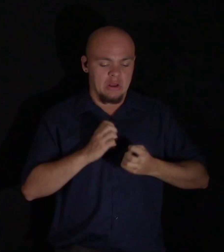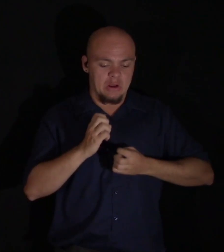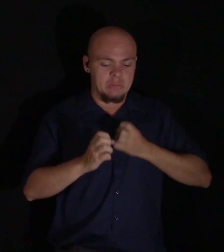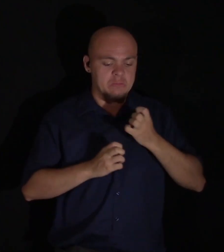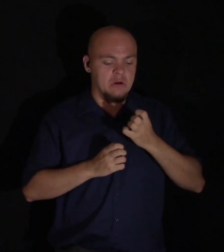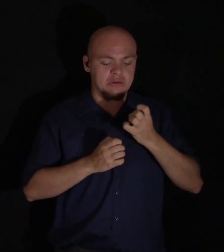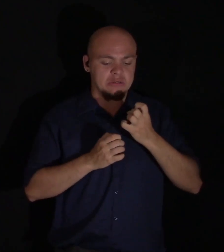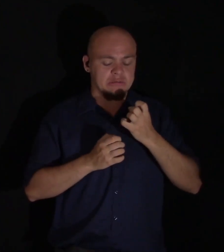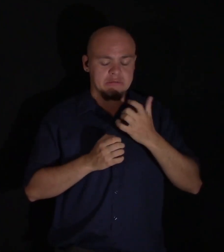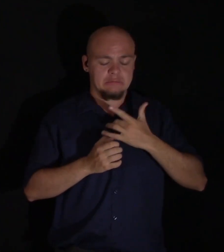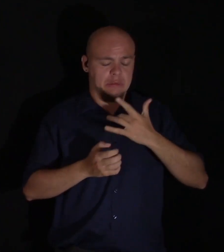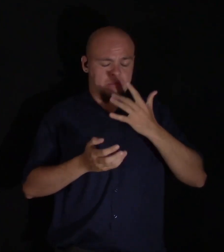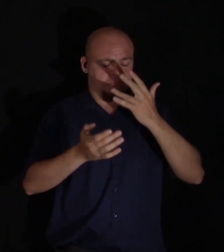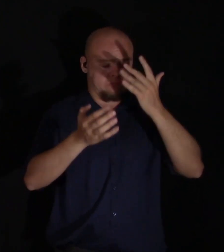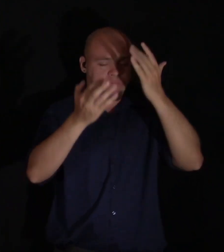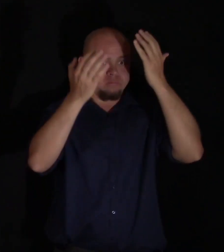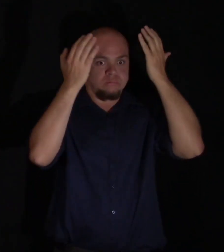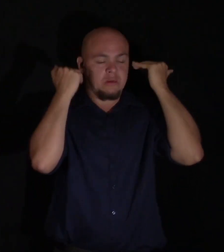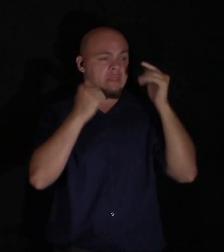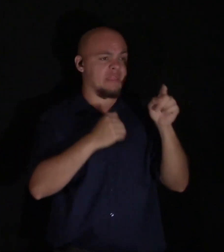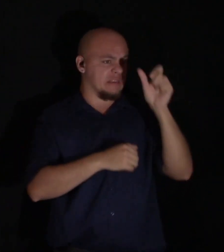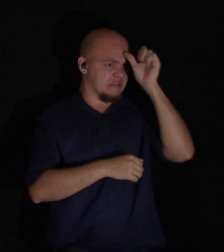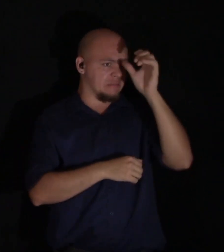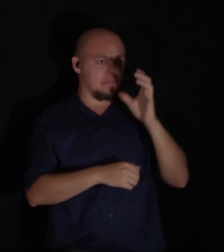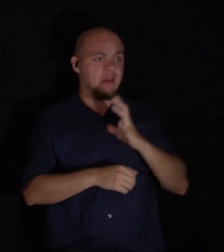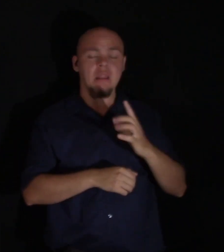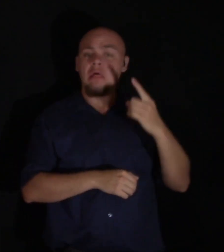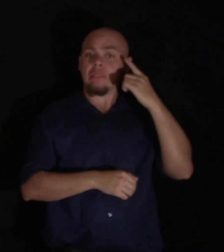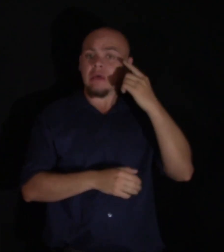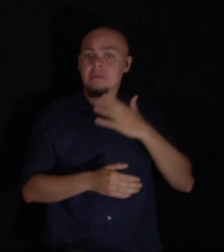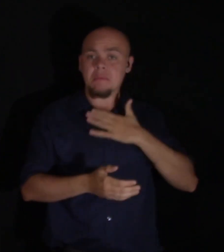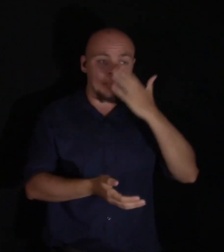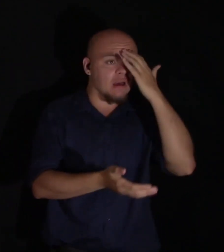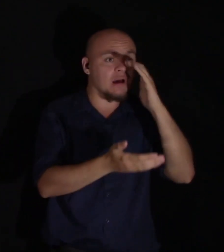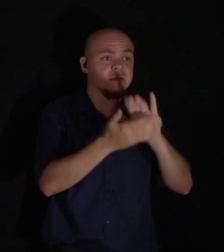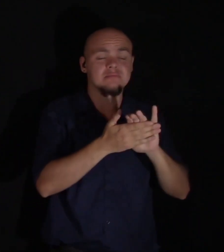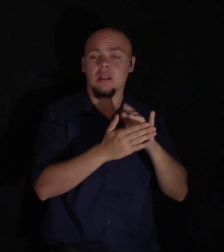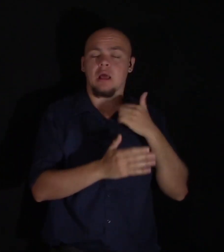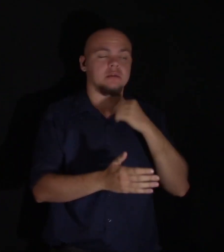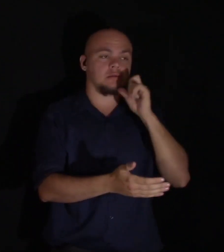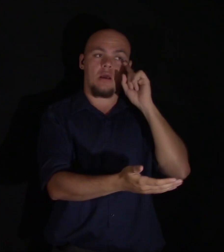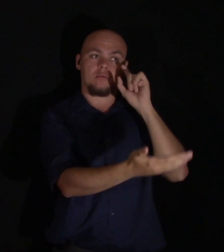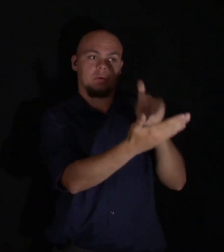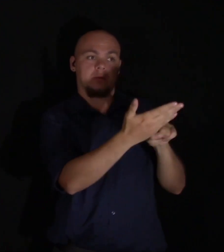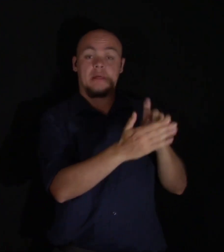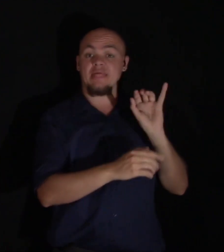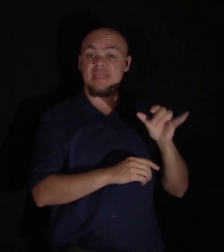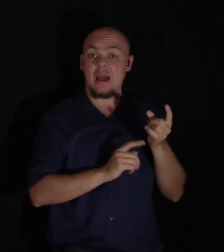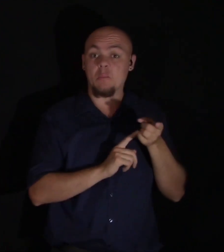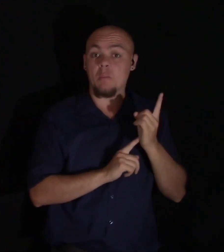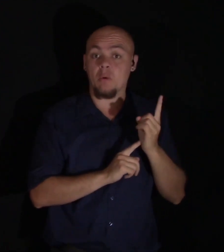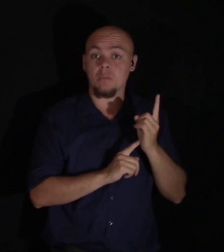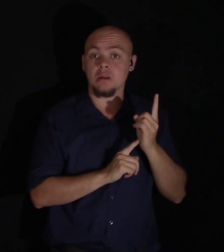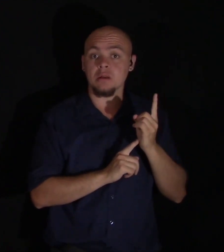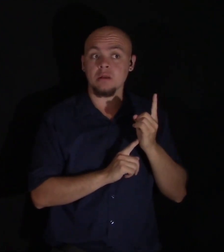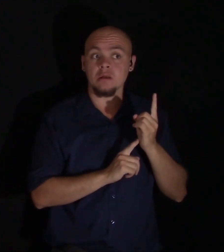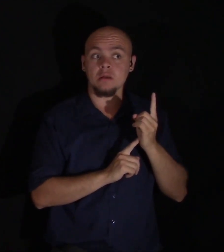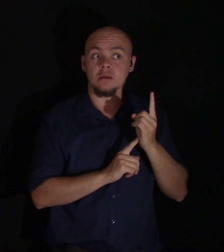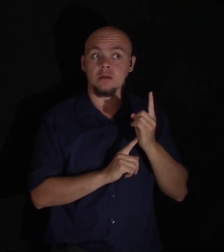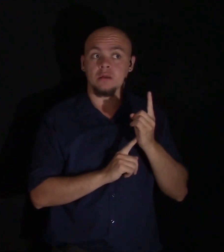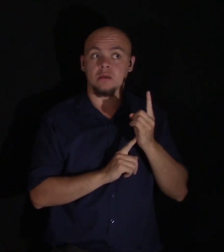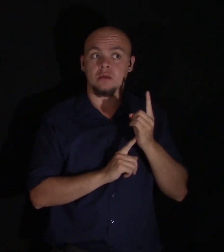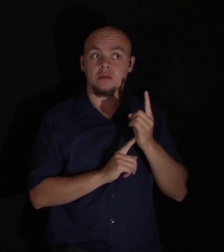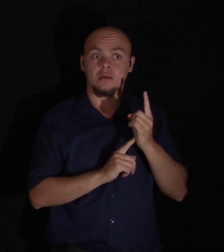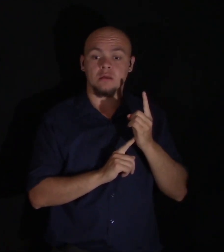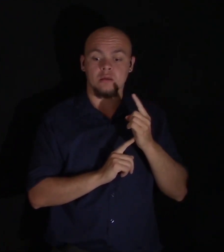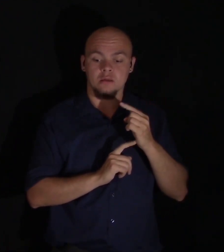me. I didn't recognize this man who I thought was my husband. And in this moment, I did not recognize